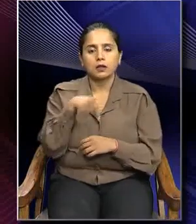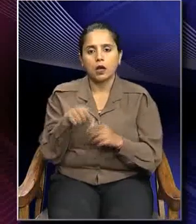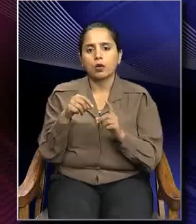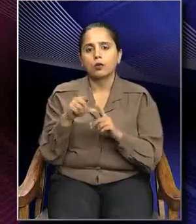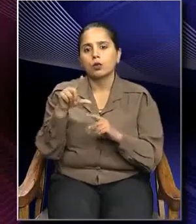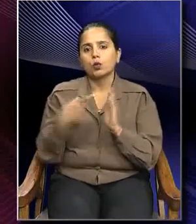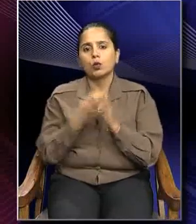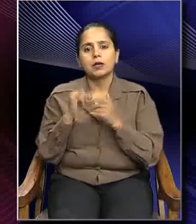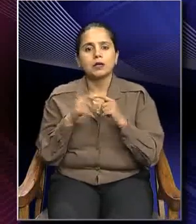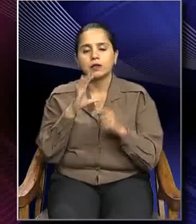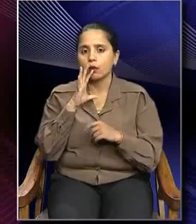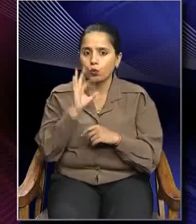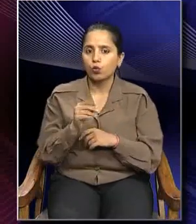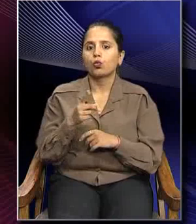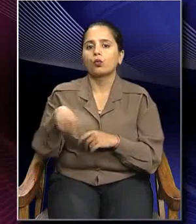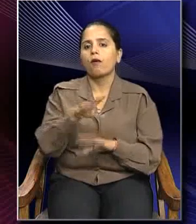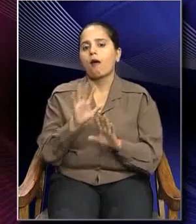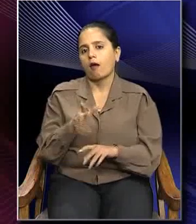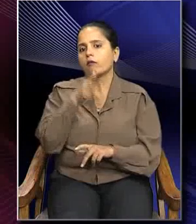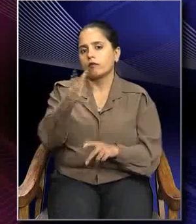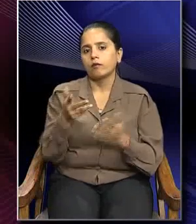pluralistic realists.